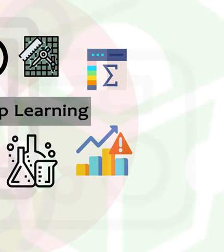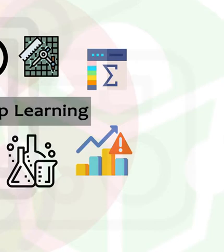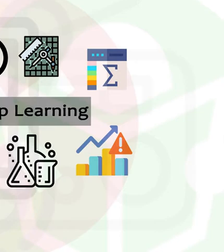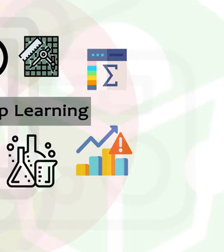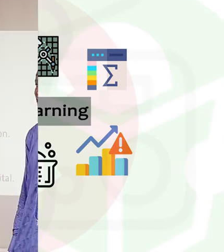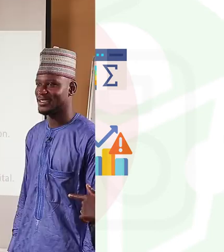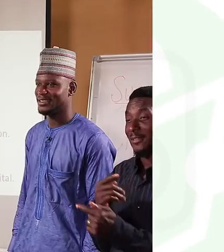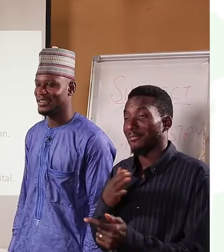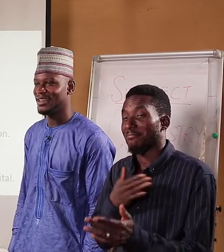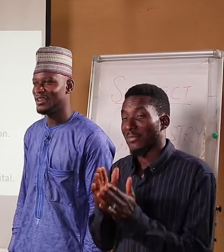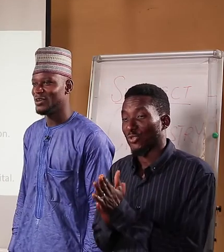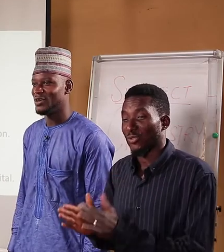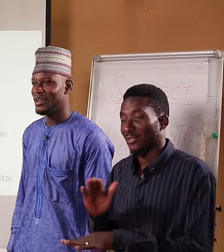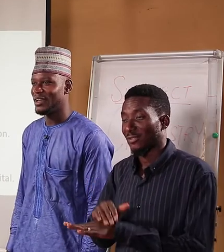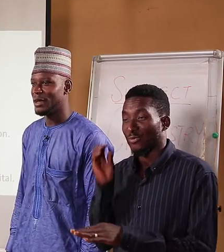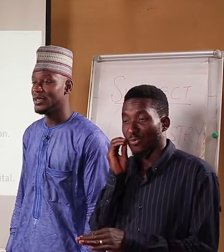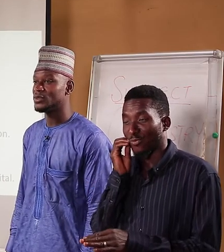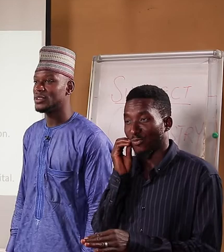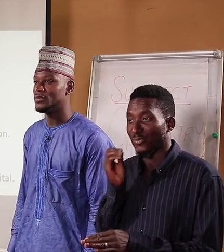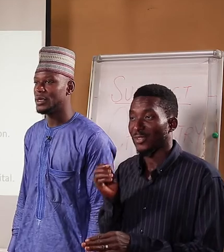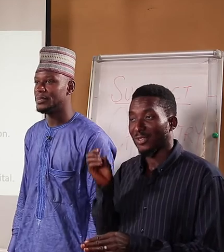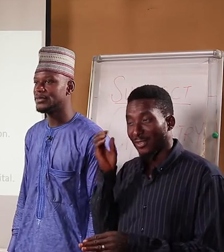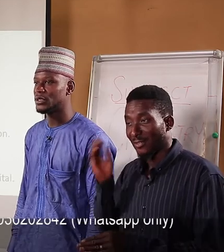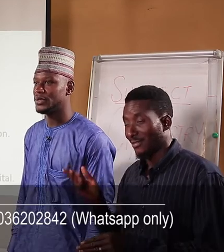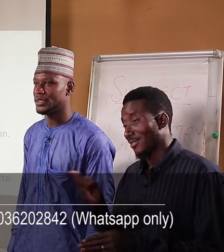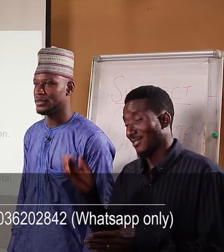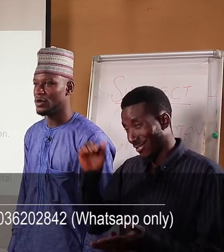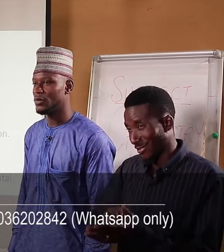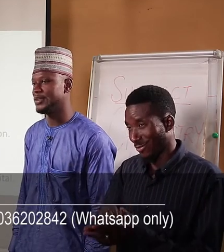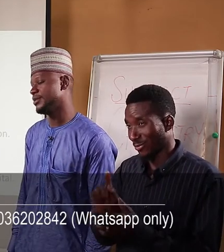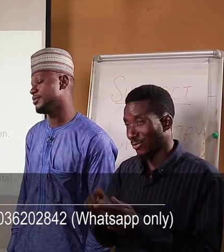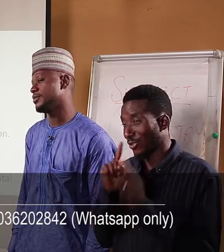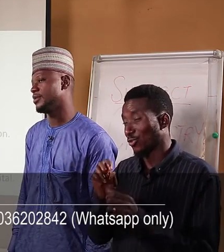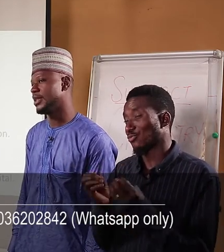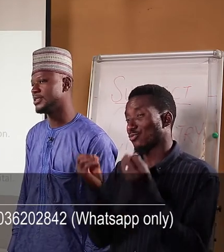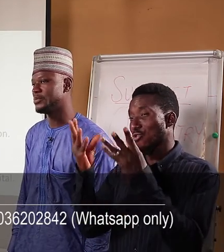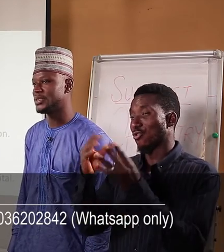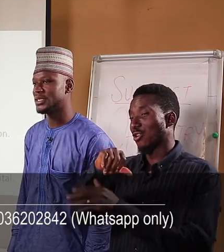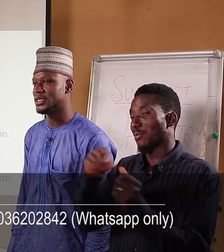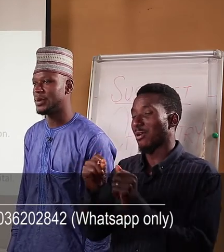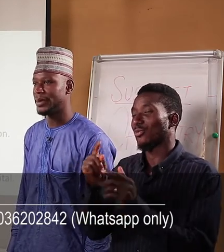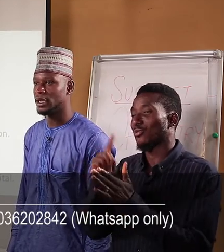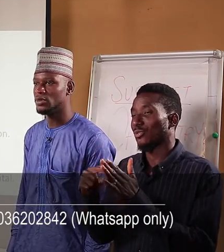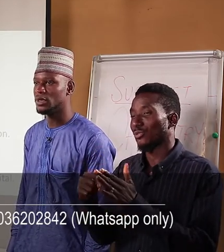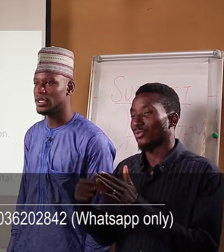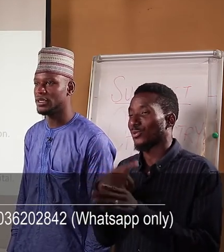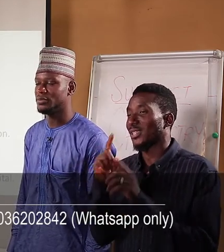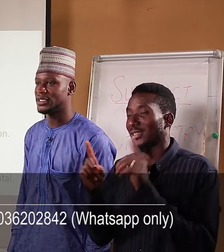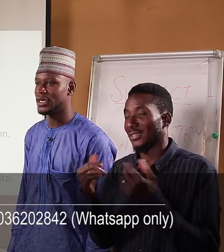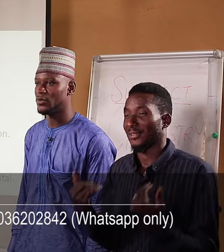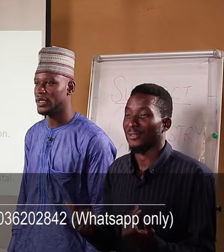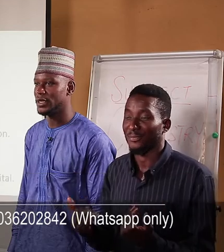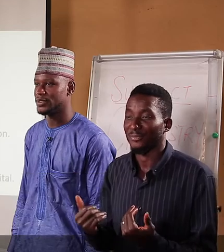Good day, my wonderful students. I'm here to give you a brief summary of the lesson presented by my able